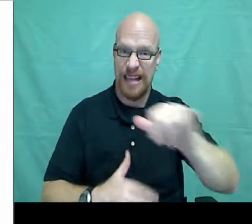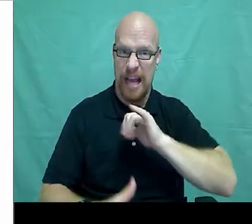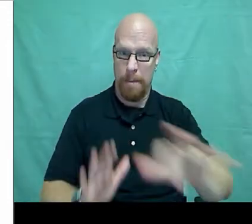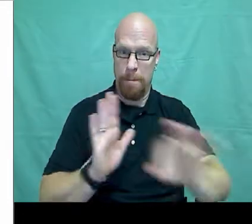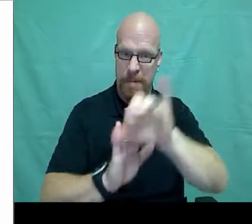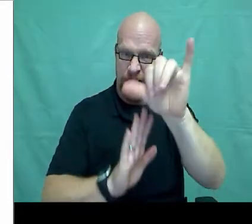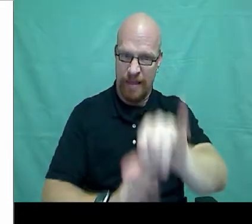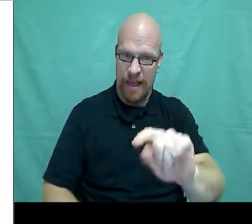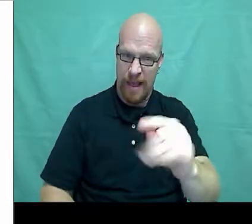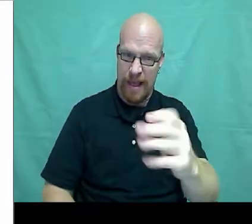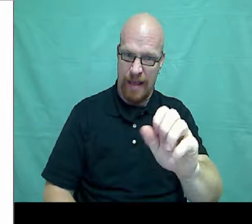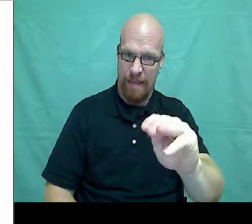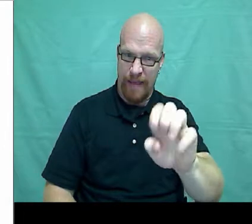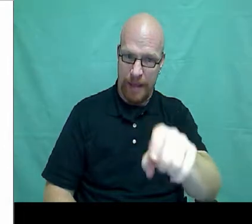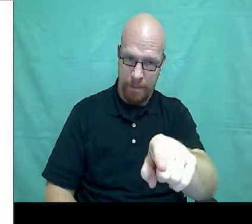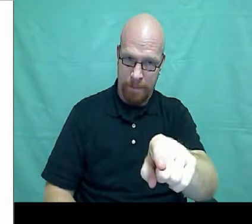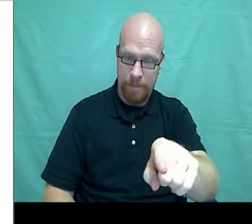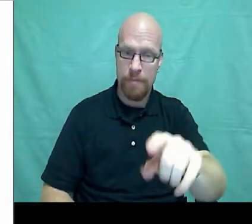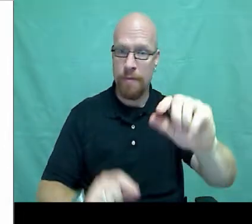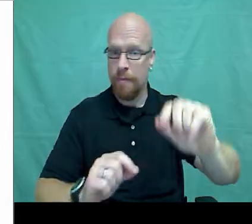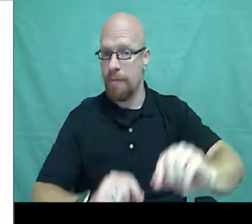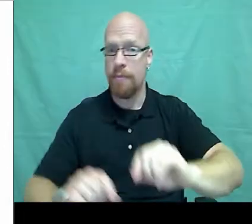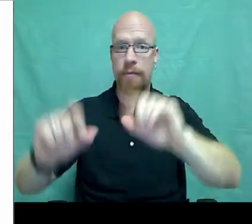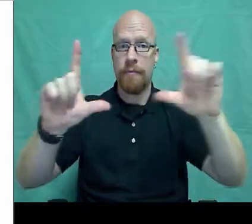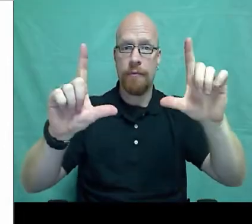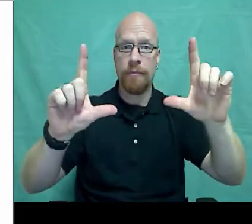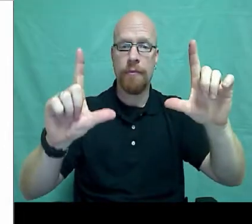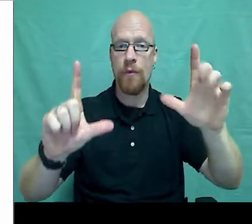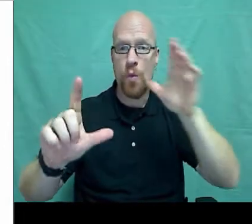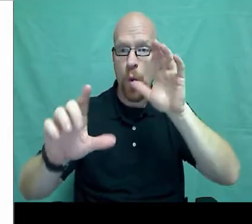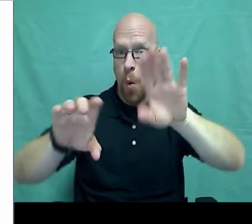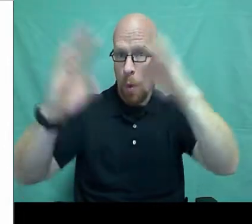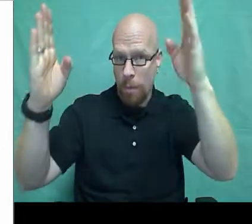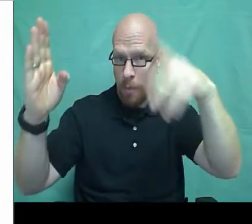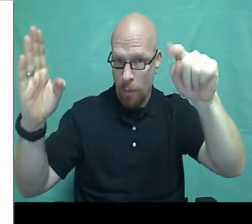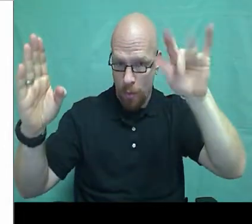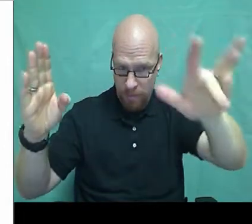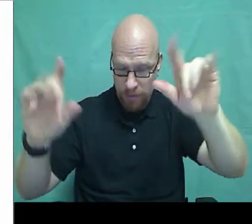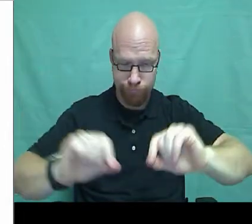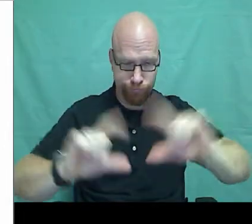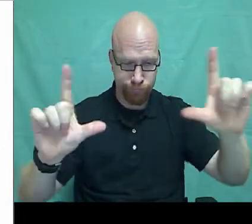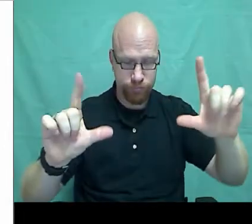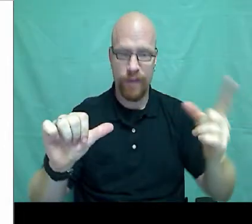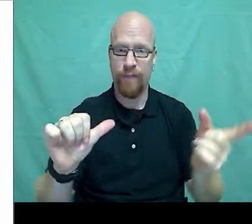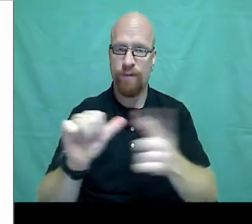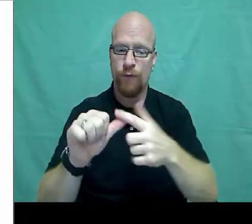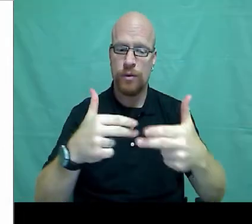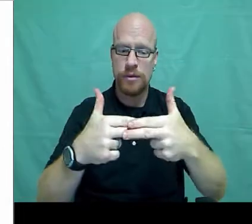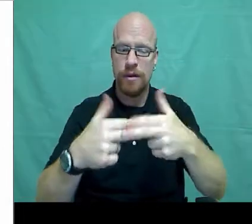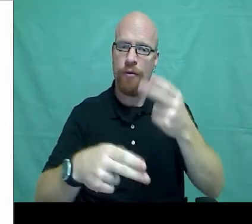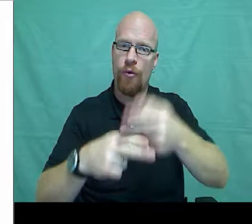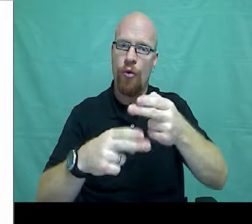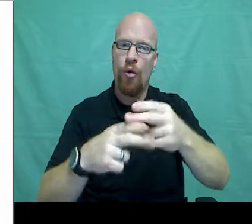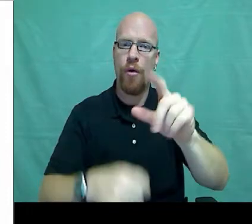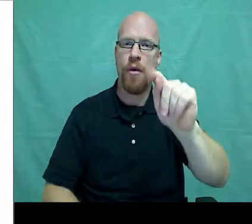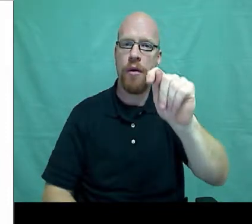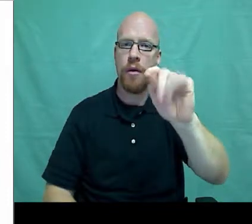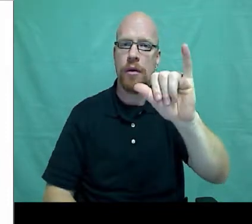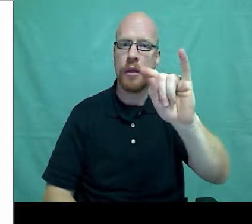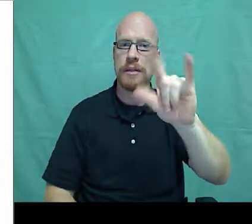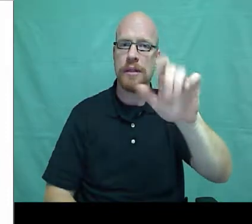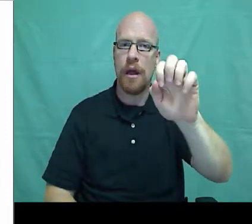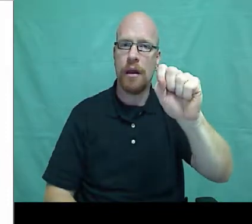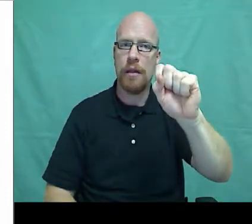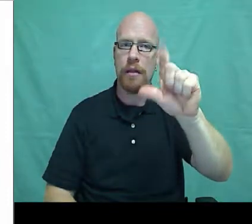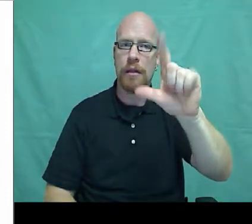After I've picked my theme, the first slide that's going to come up will be your title slide.